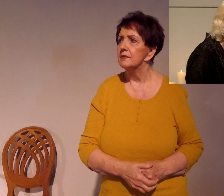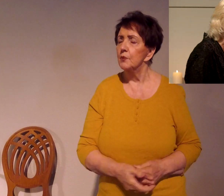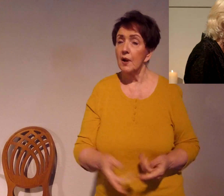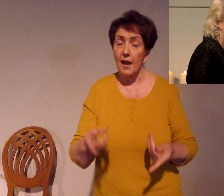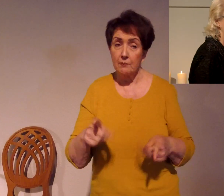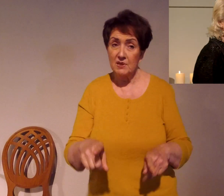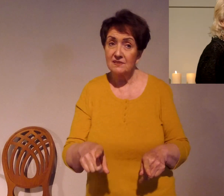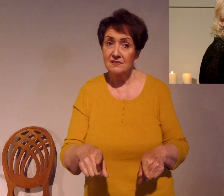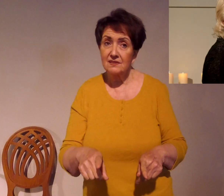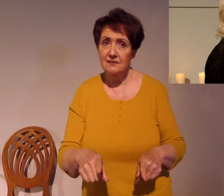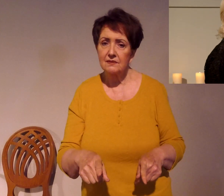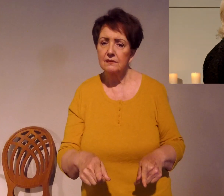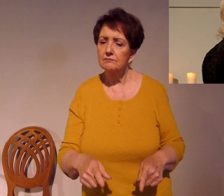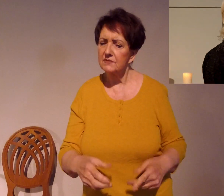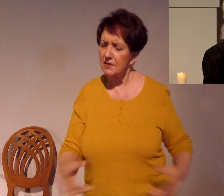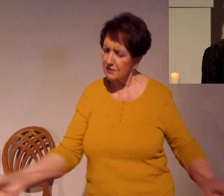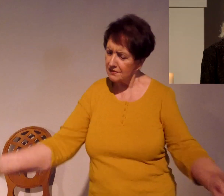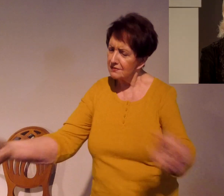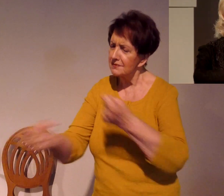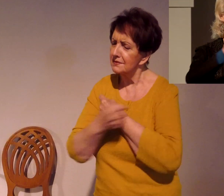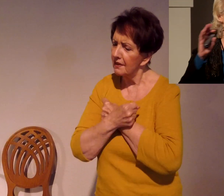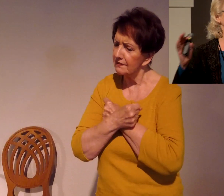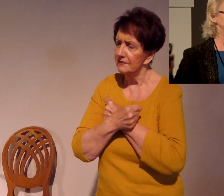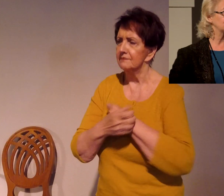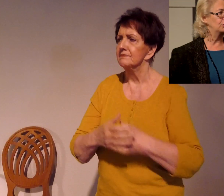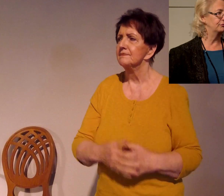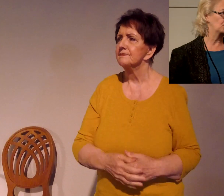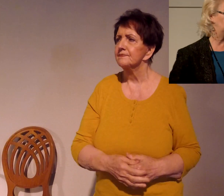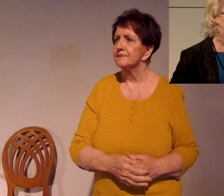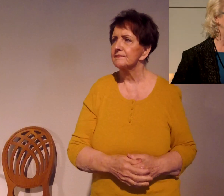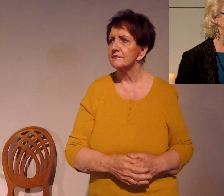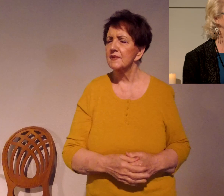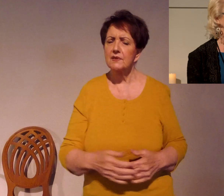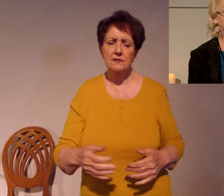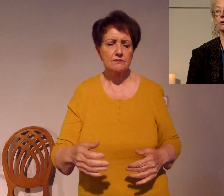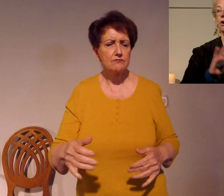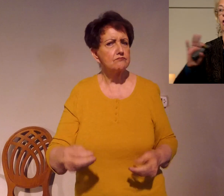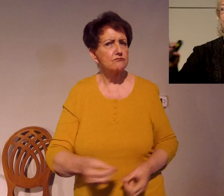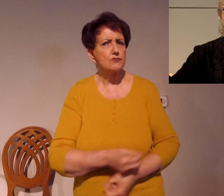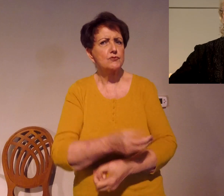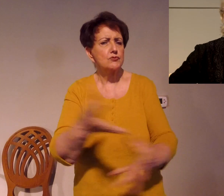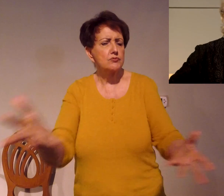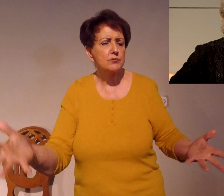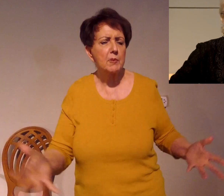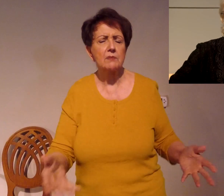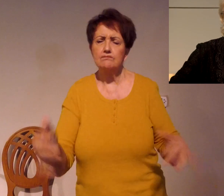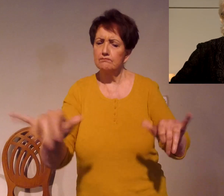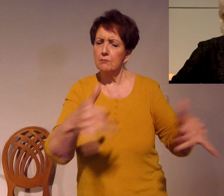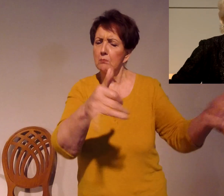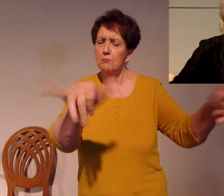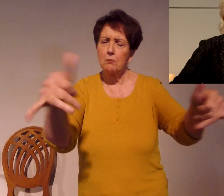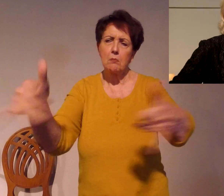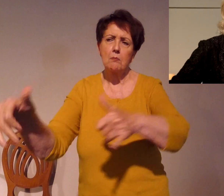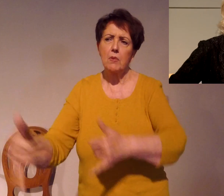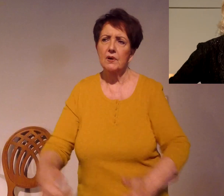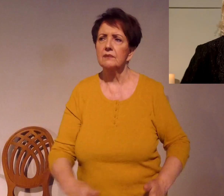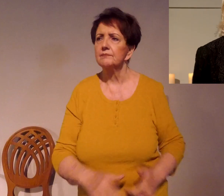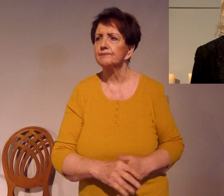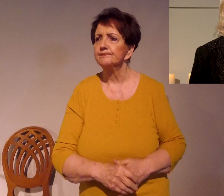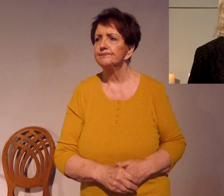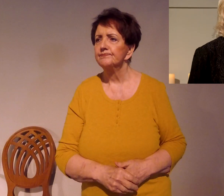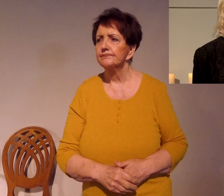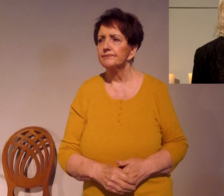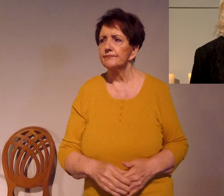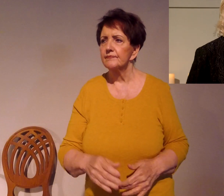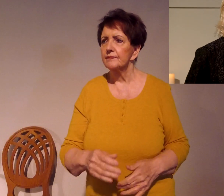He's totally embraced. And a huge party is thrown for him, and he's given all of his